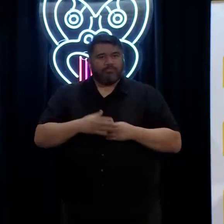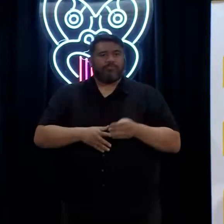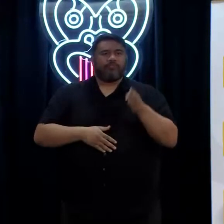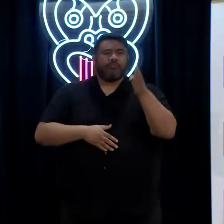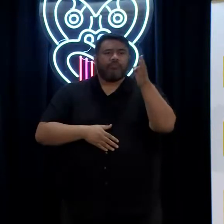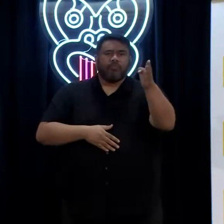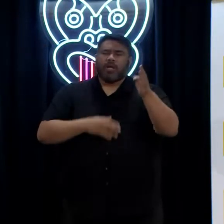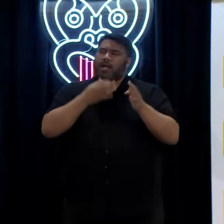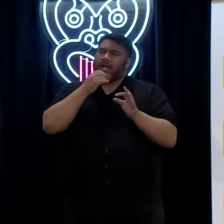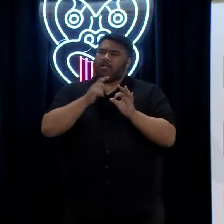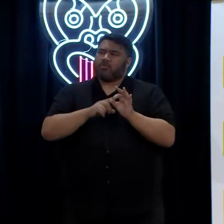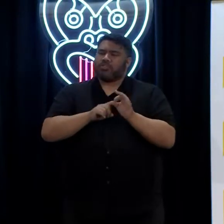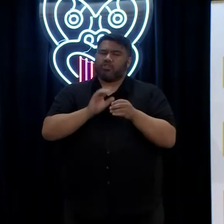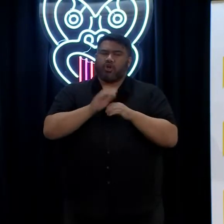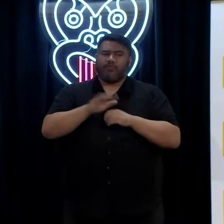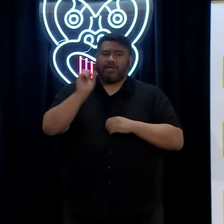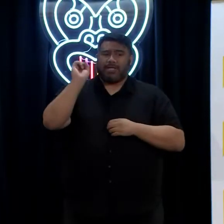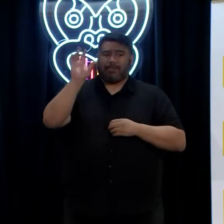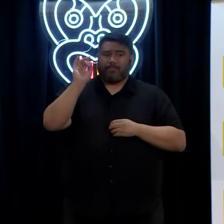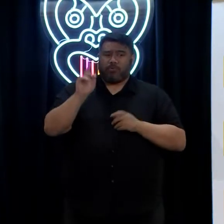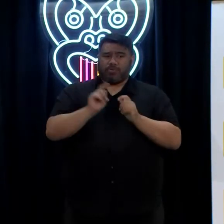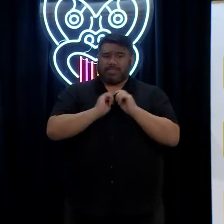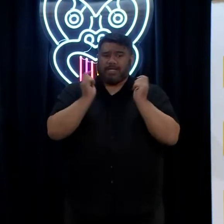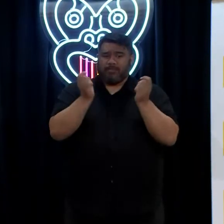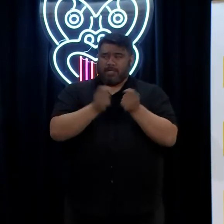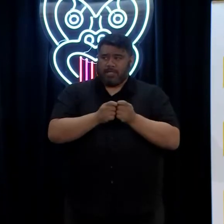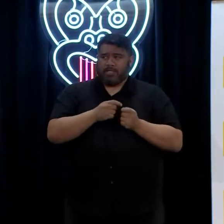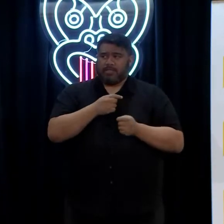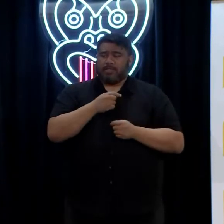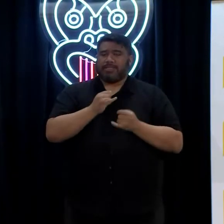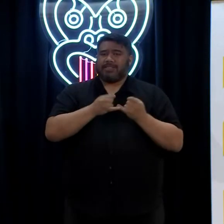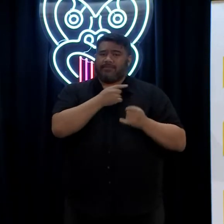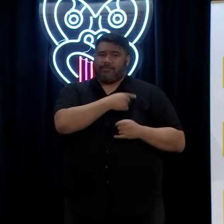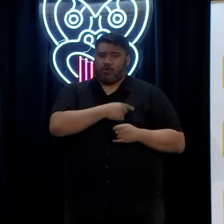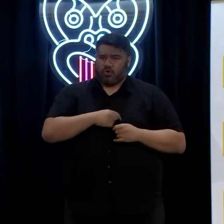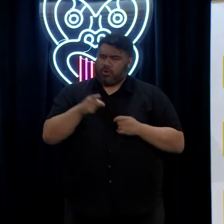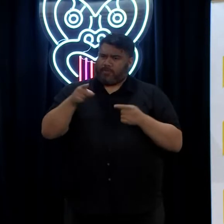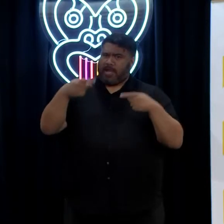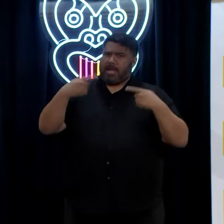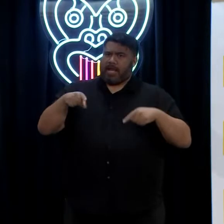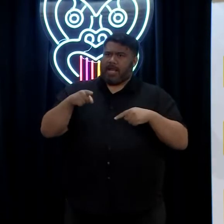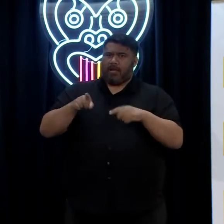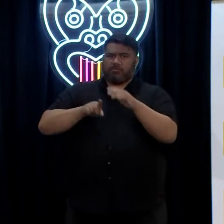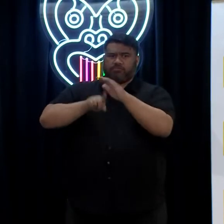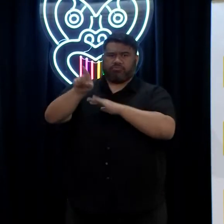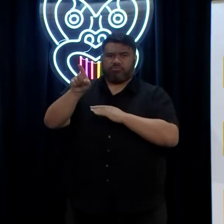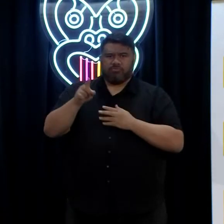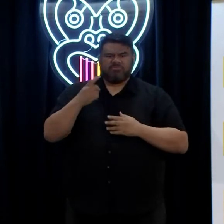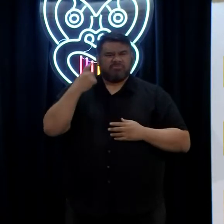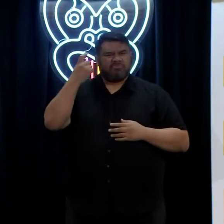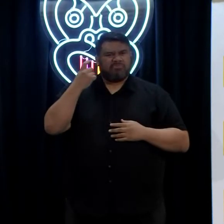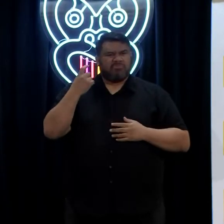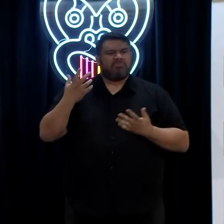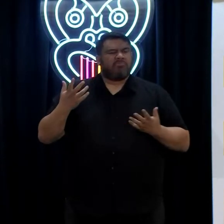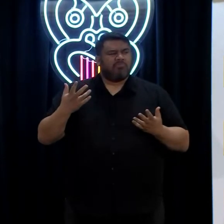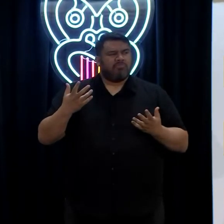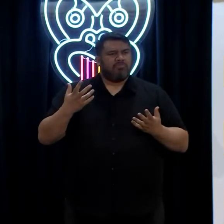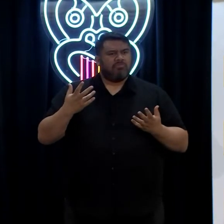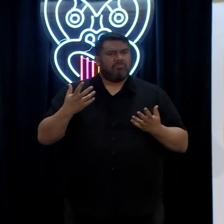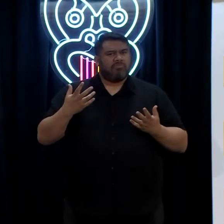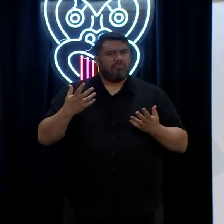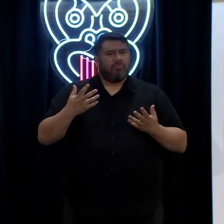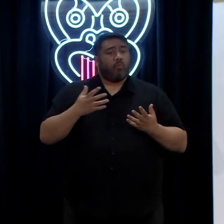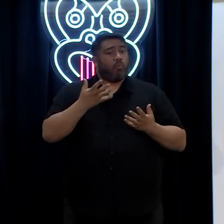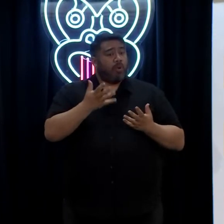been? Yeah, so that's a decision that the Director General of Health made, and I'm happy to get Dr. McElnay to comment on that if she likes. The Director